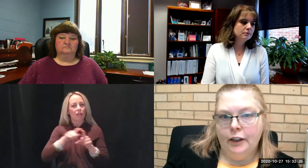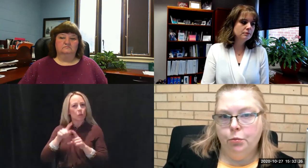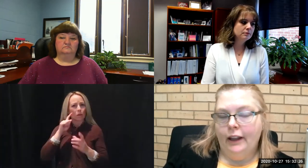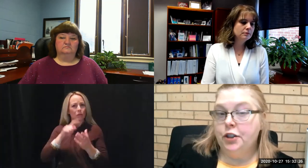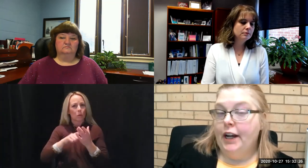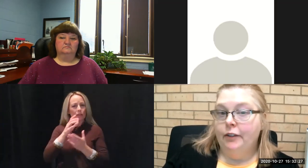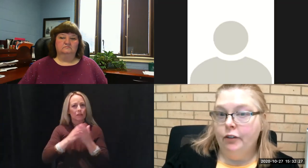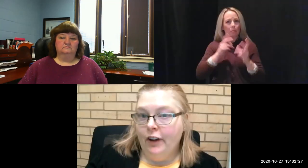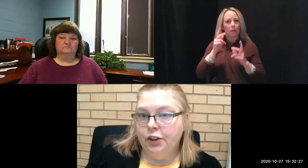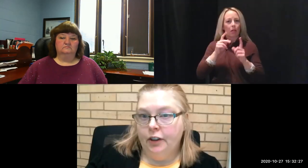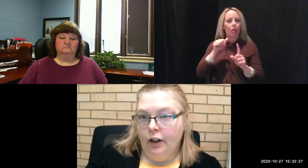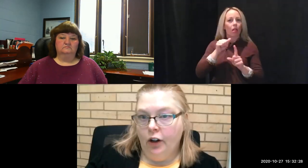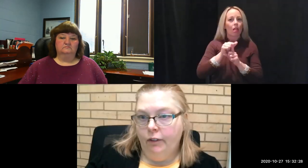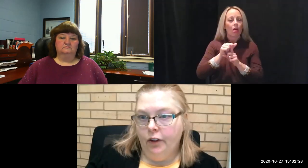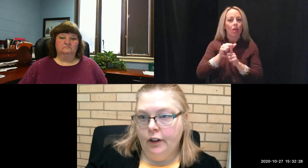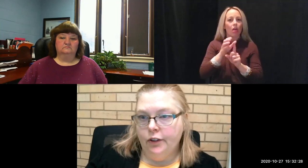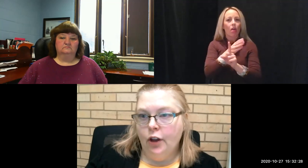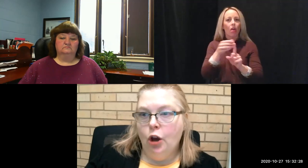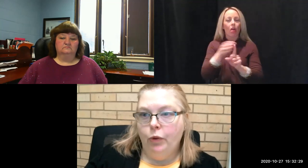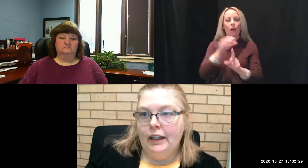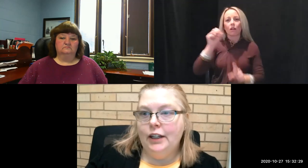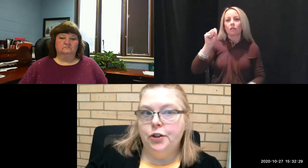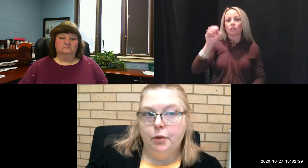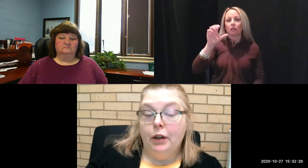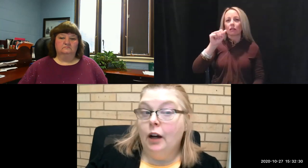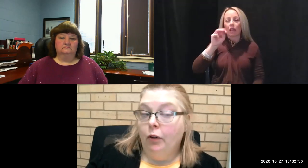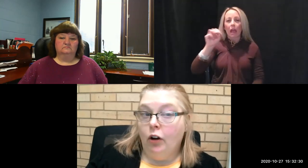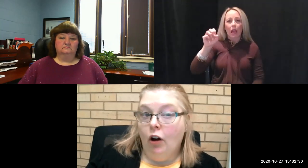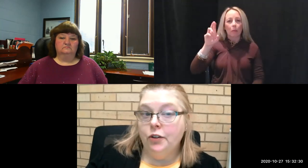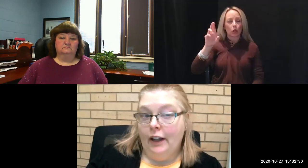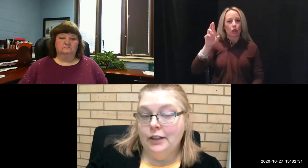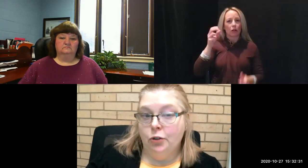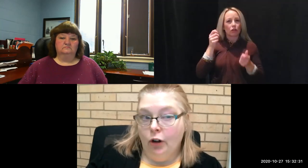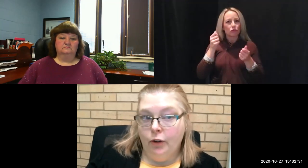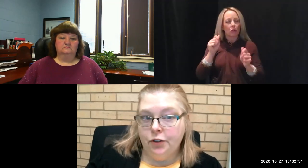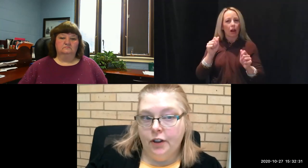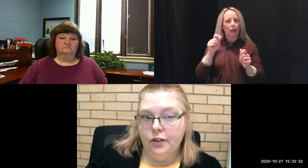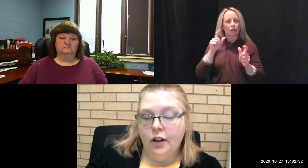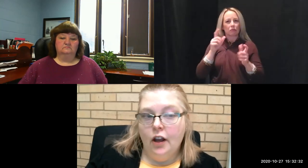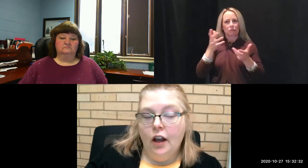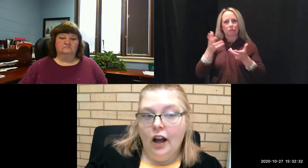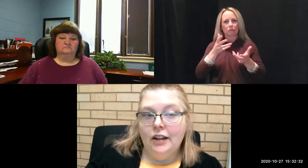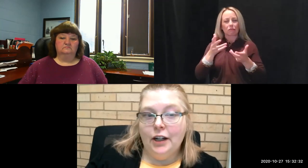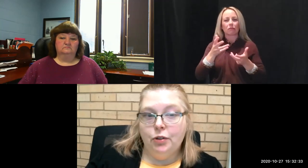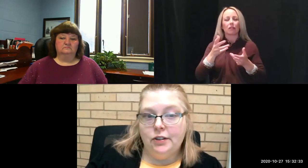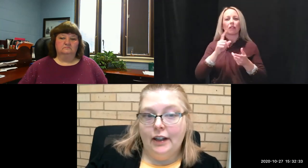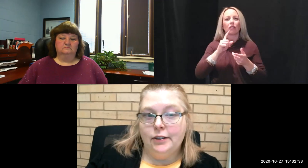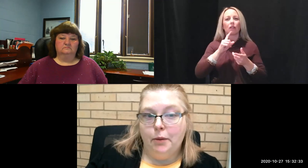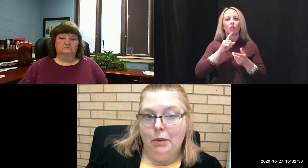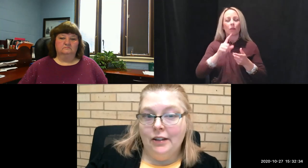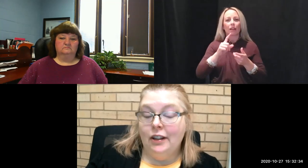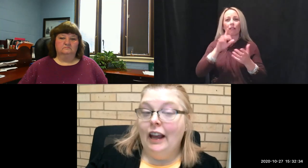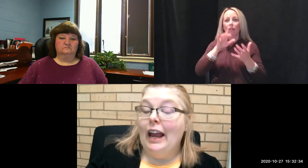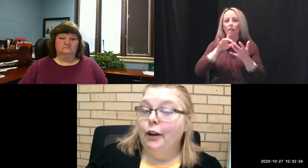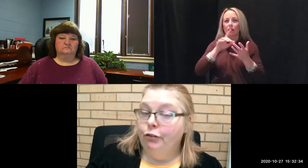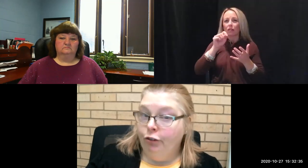are calling to break the chain of infection in our communities. We need you to pick up our calls and answer our questions. Contact tracing is